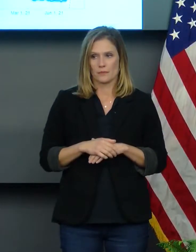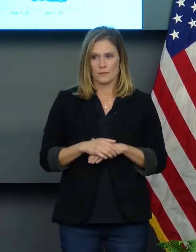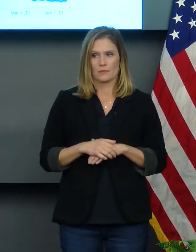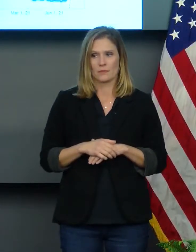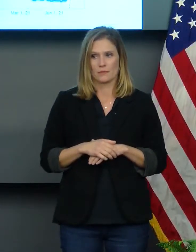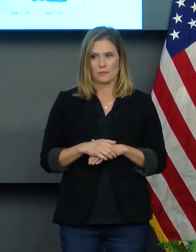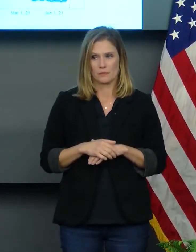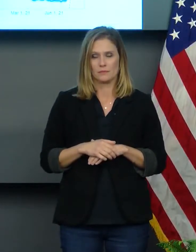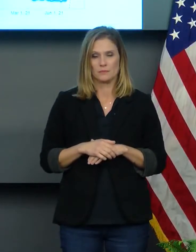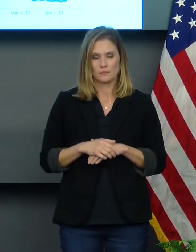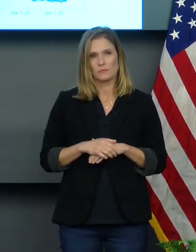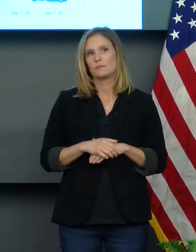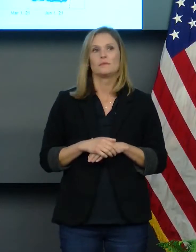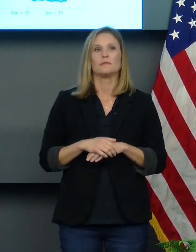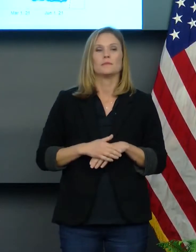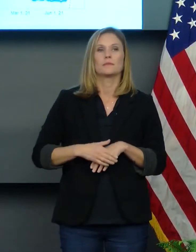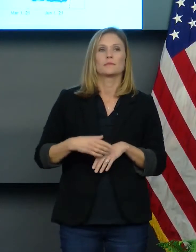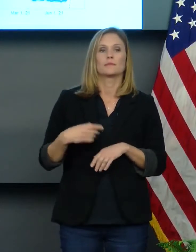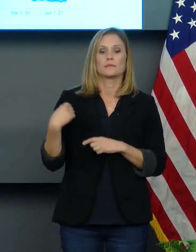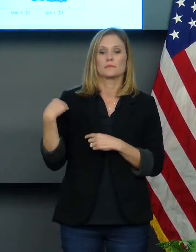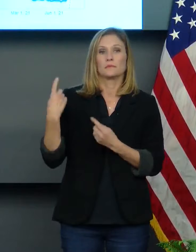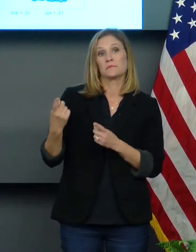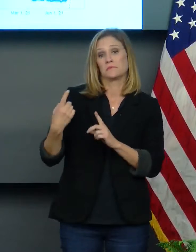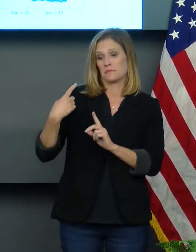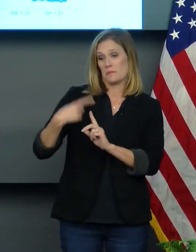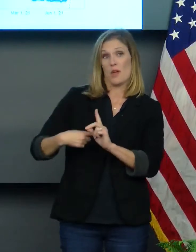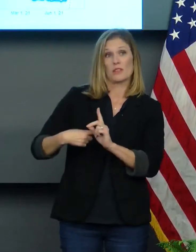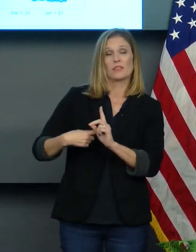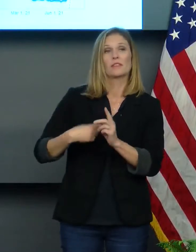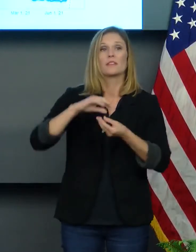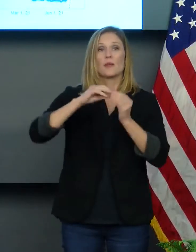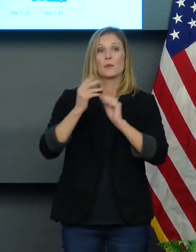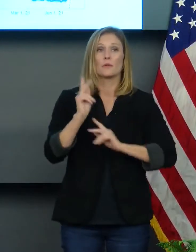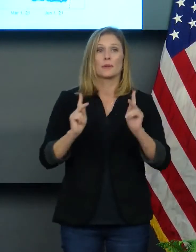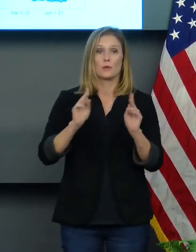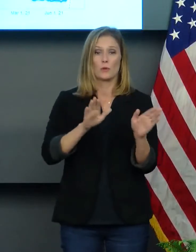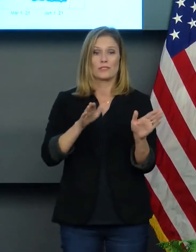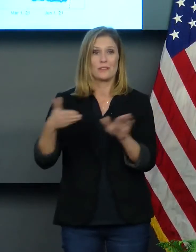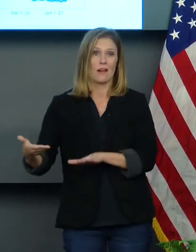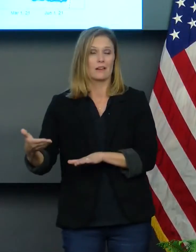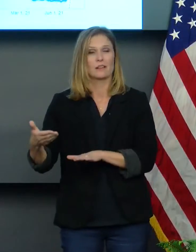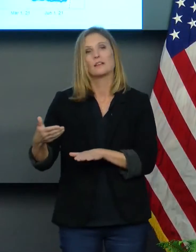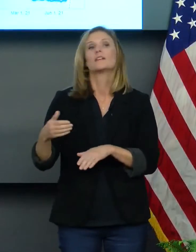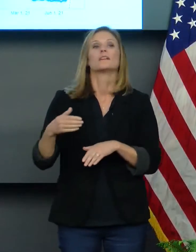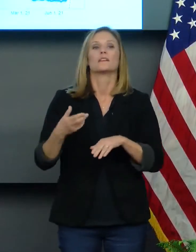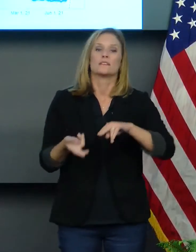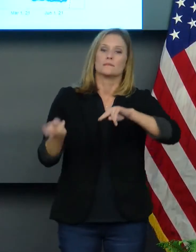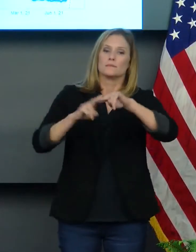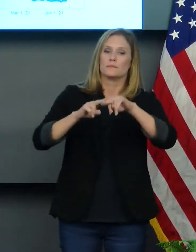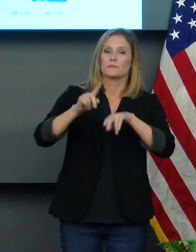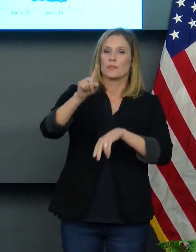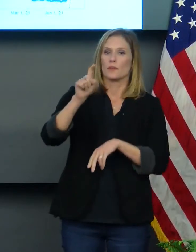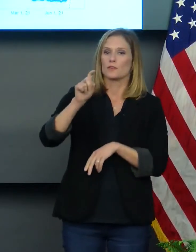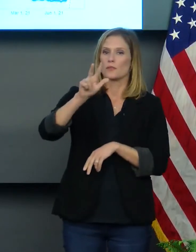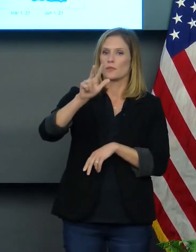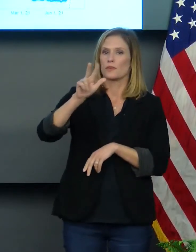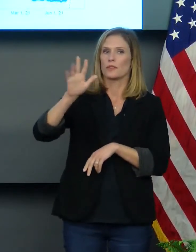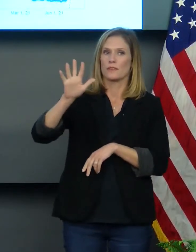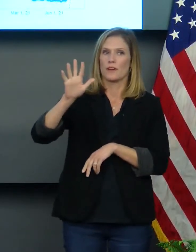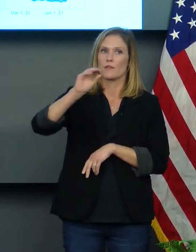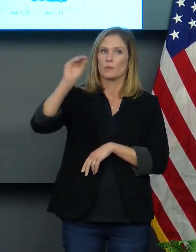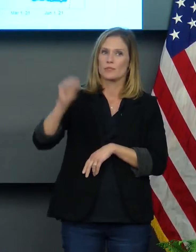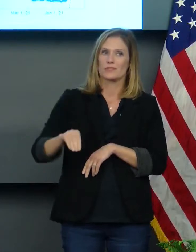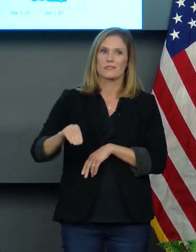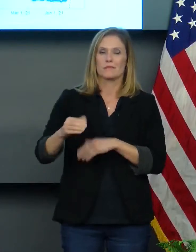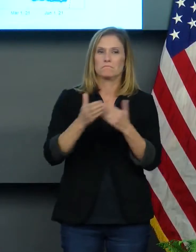I'll tell you that over the past month, the number of people dying from COVID has increased 135% in all